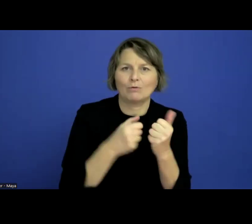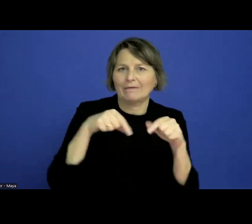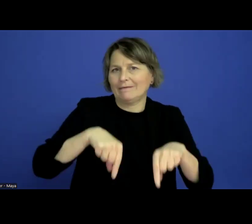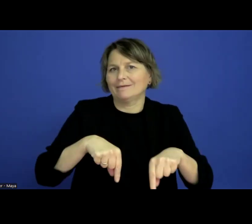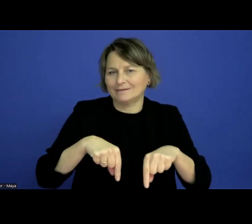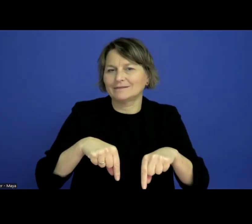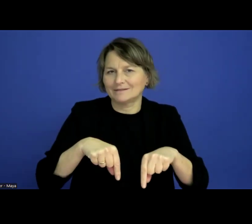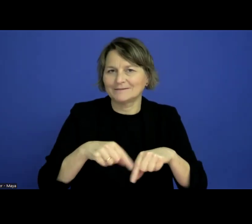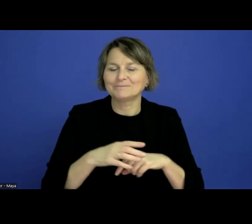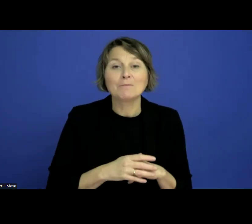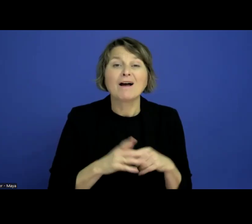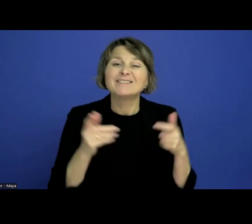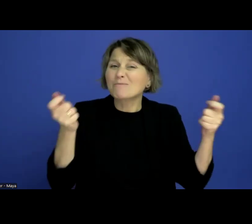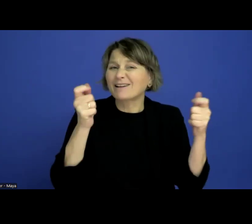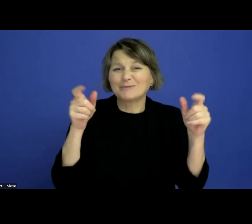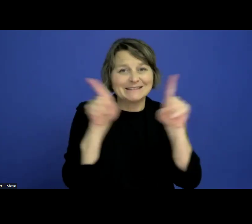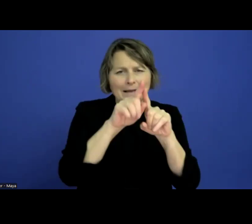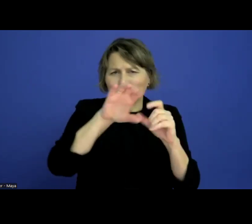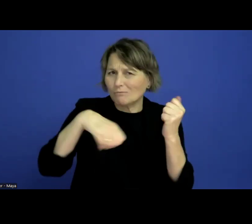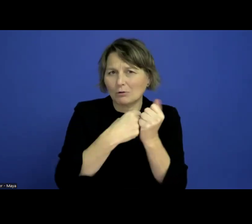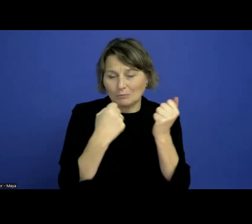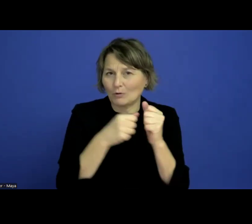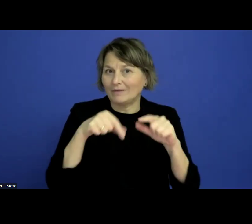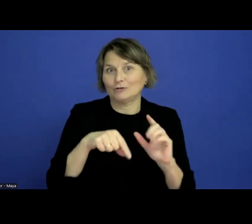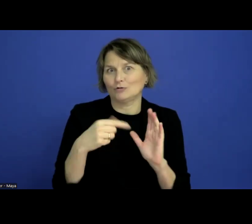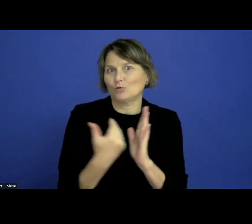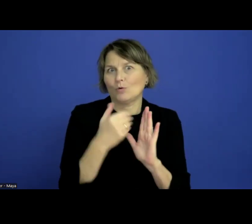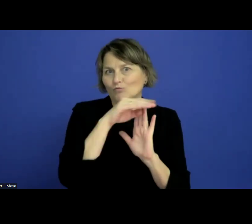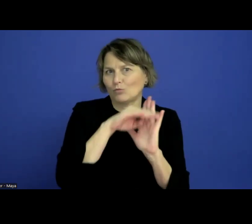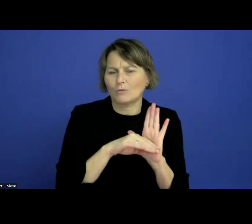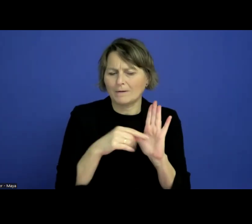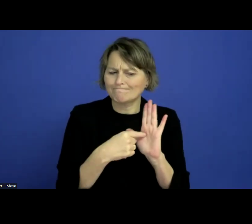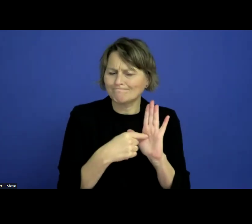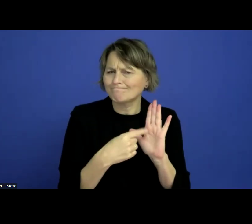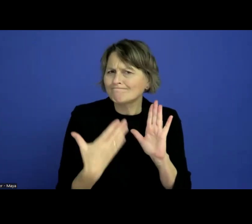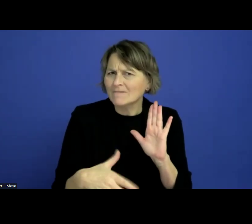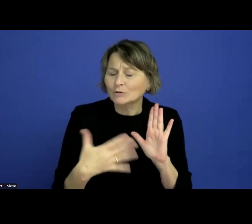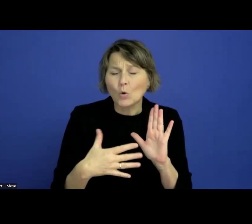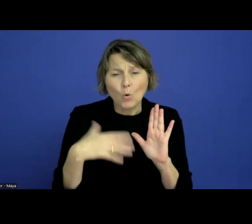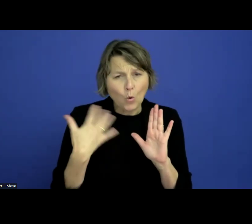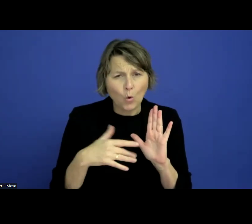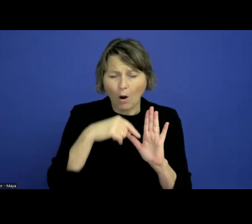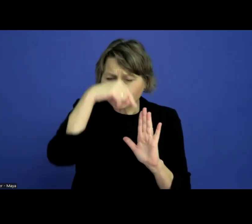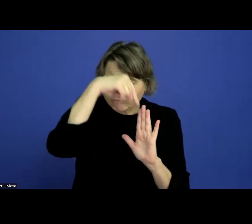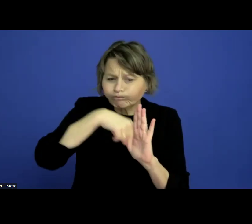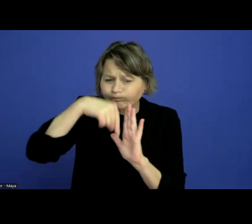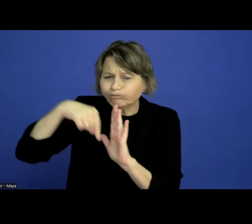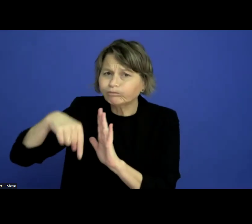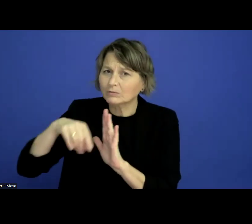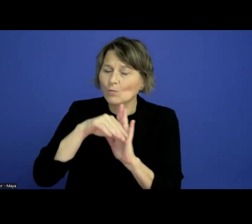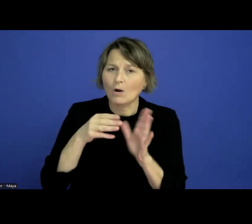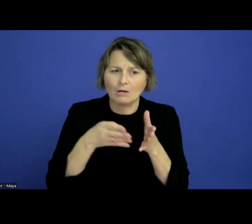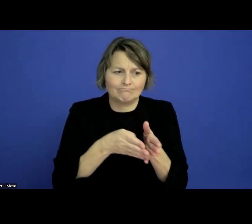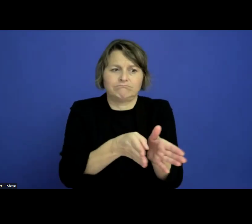support of our management committee members. It's a comprehensive group-wide